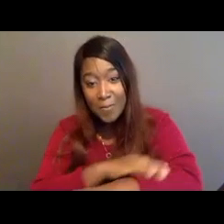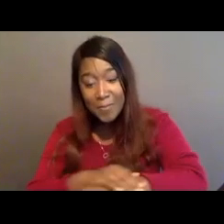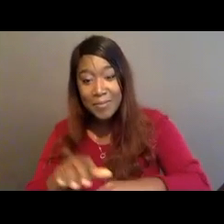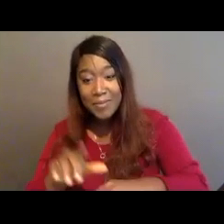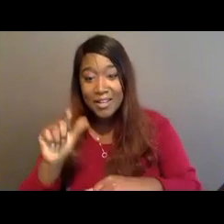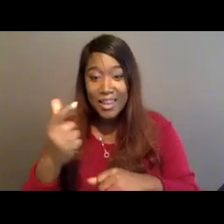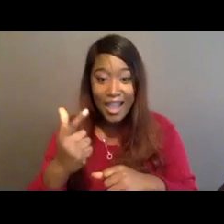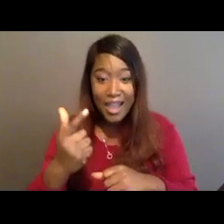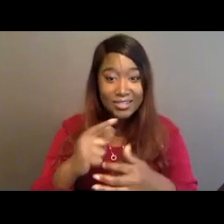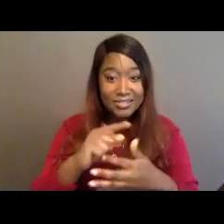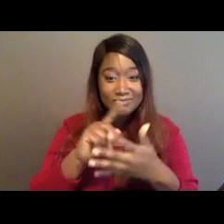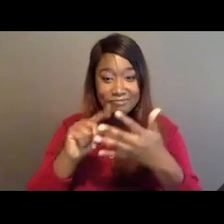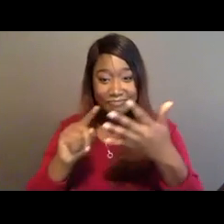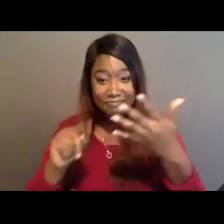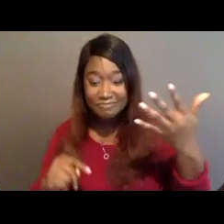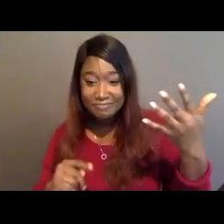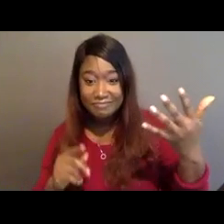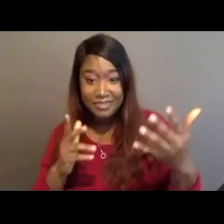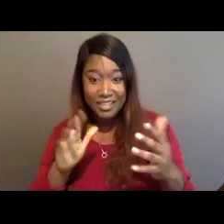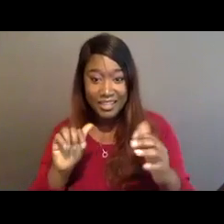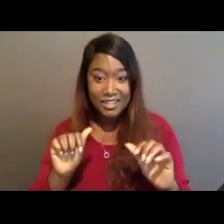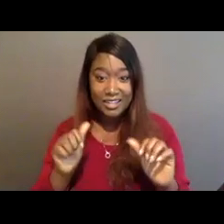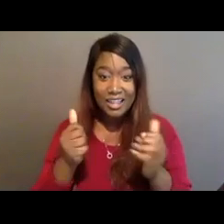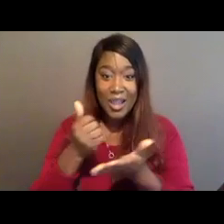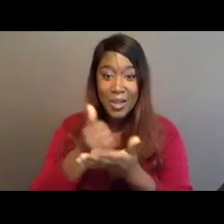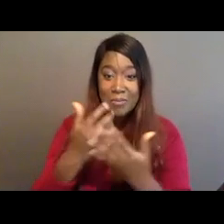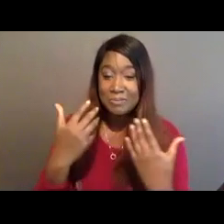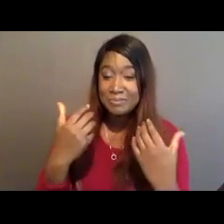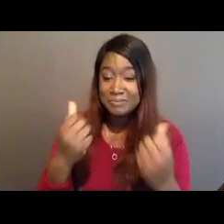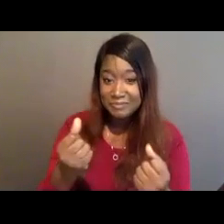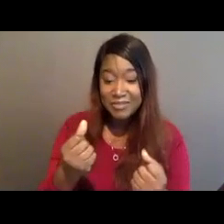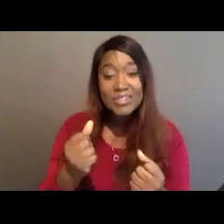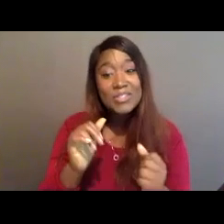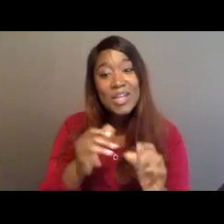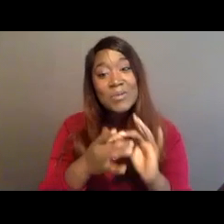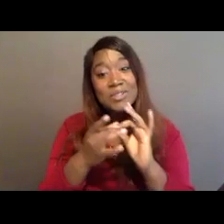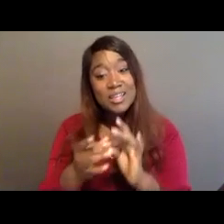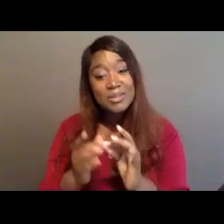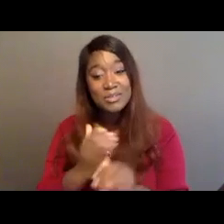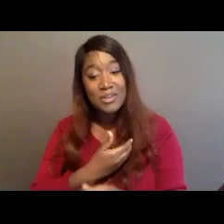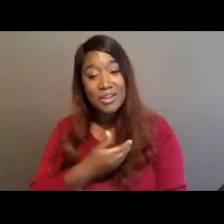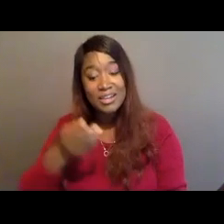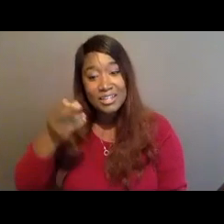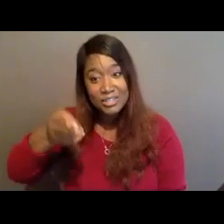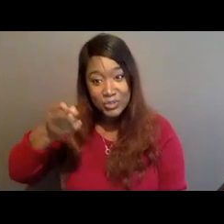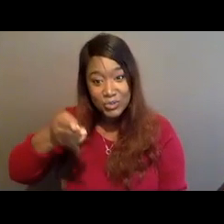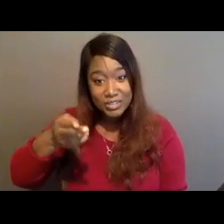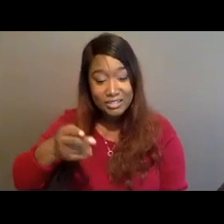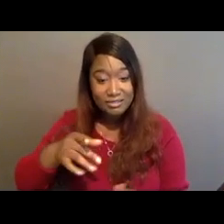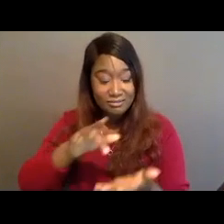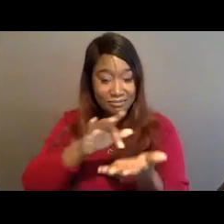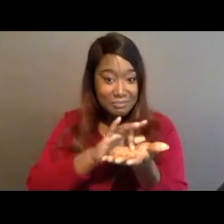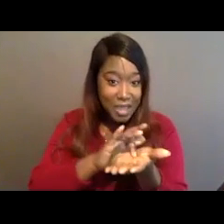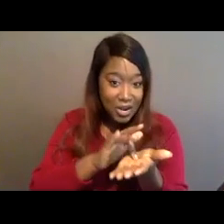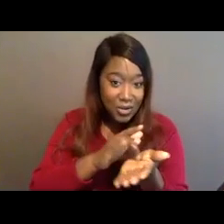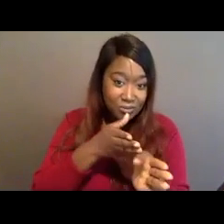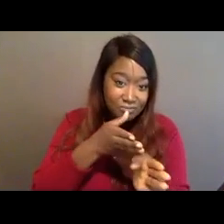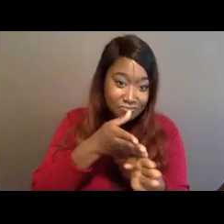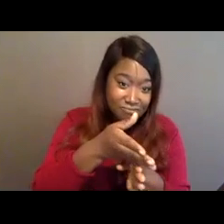So our history goes back, right, in medicine practice goes back with the actual